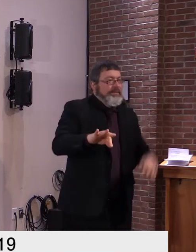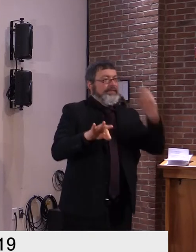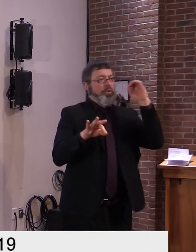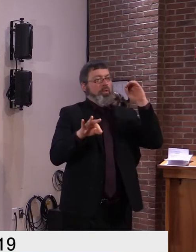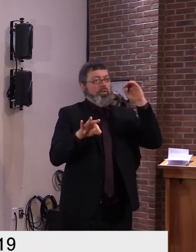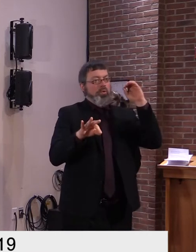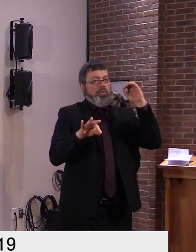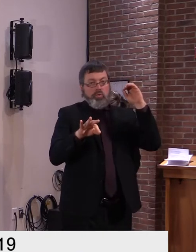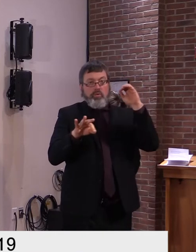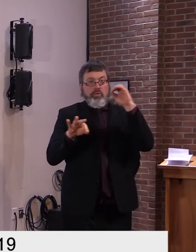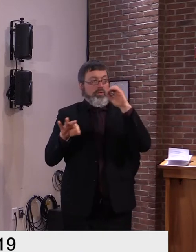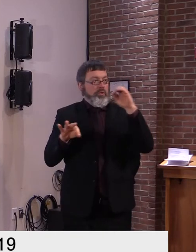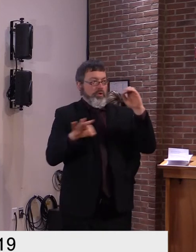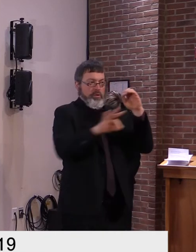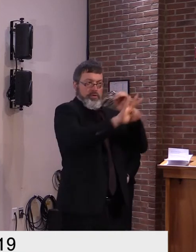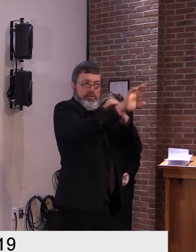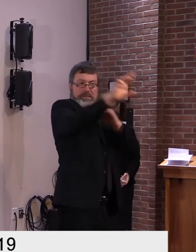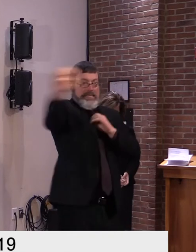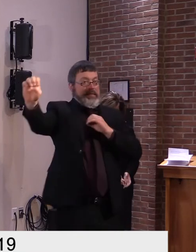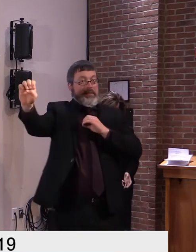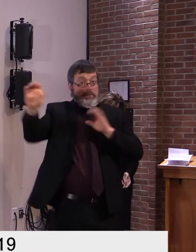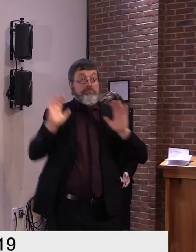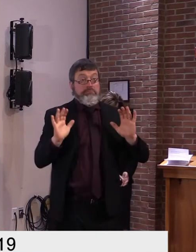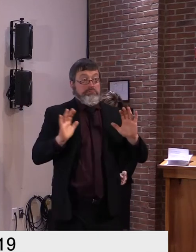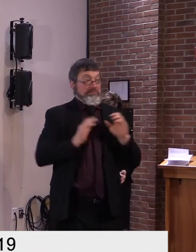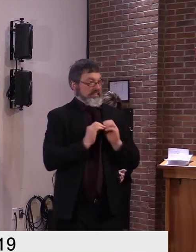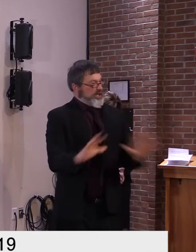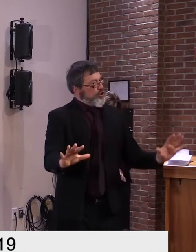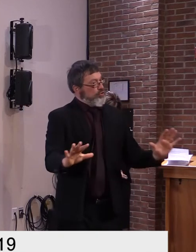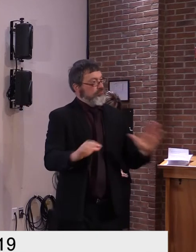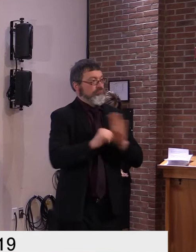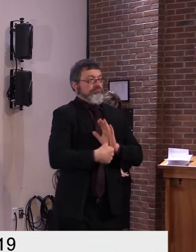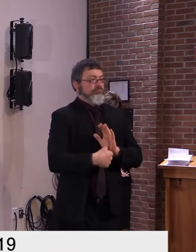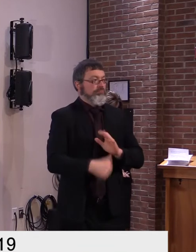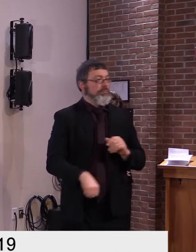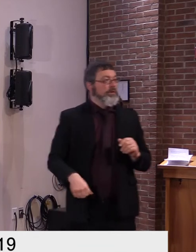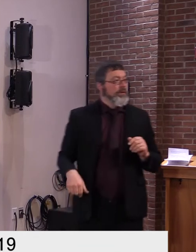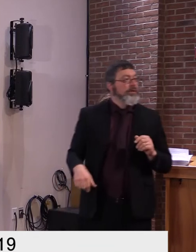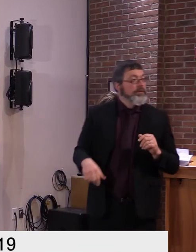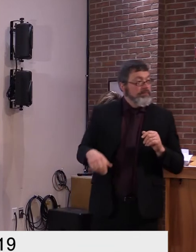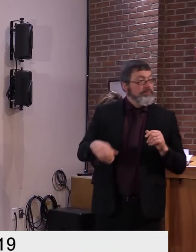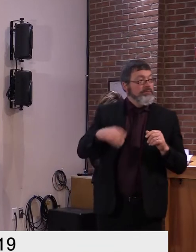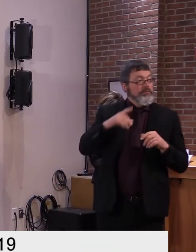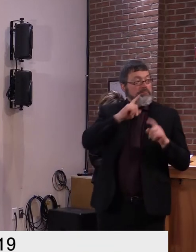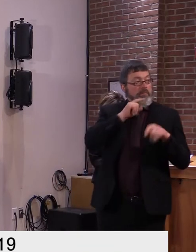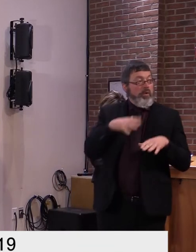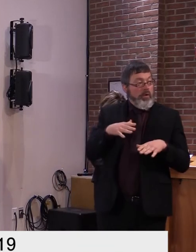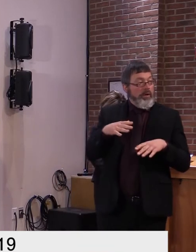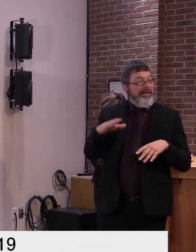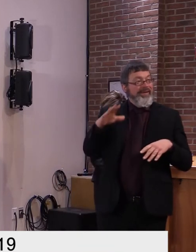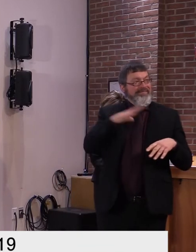And the amount of money that the federal government is providing to make this possible,